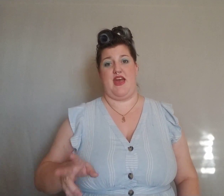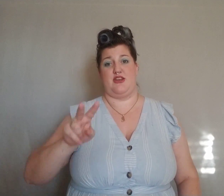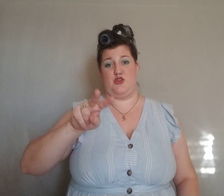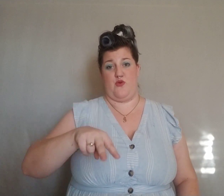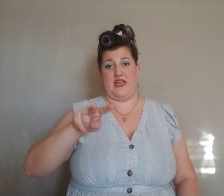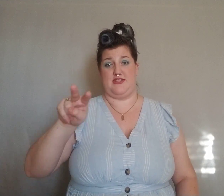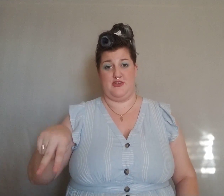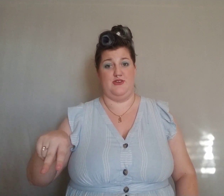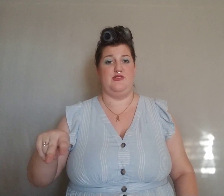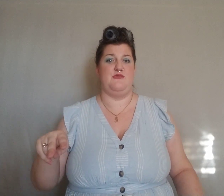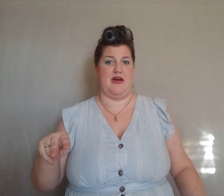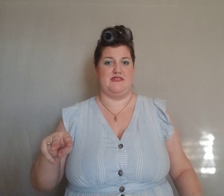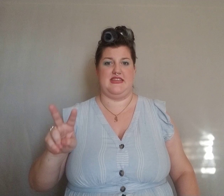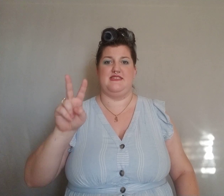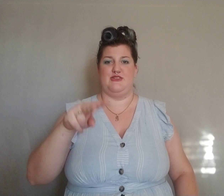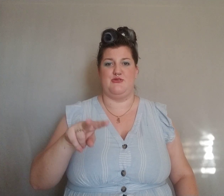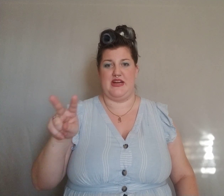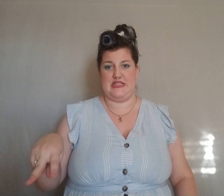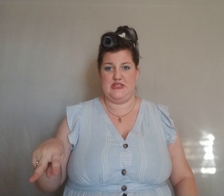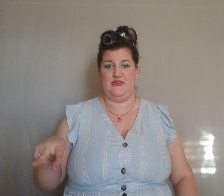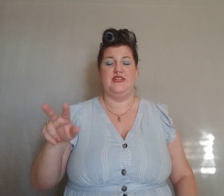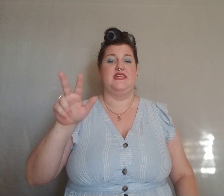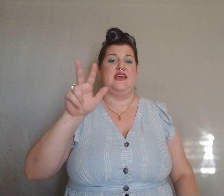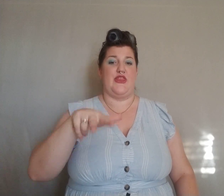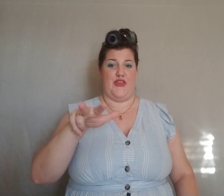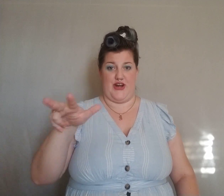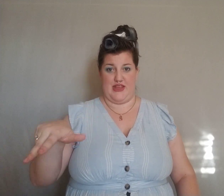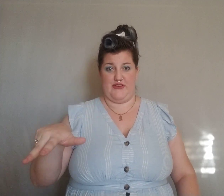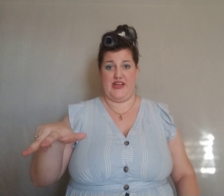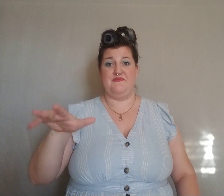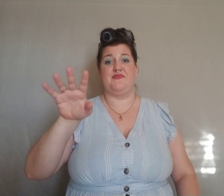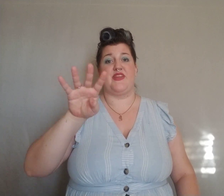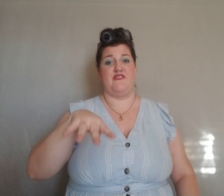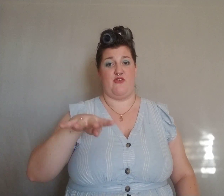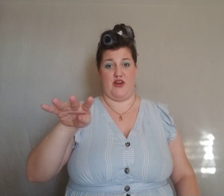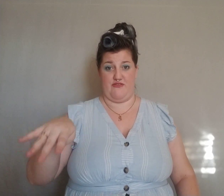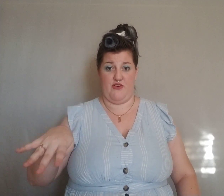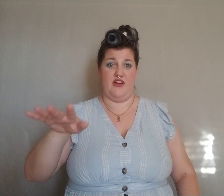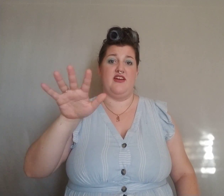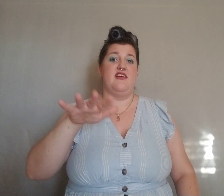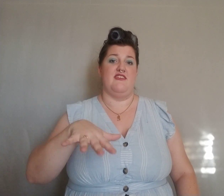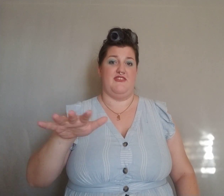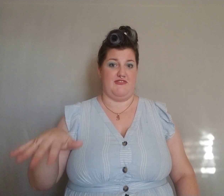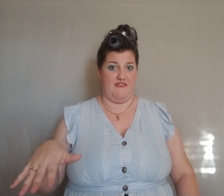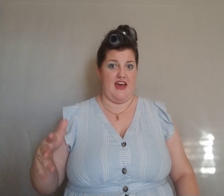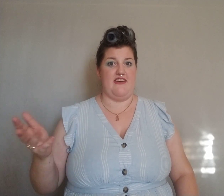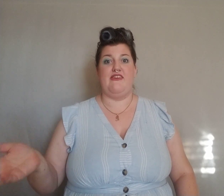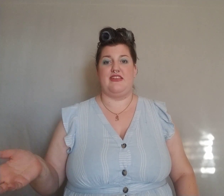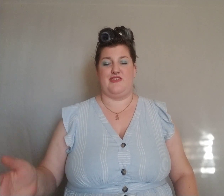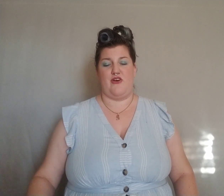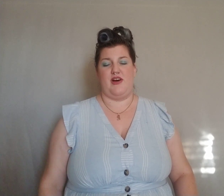had 22, you bounce it. So 22, 33, 44, 55, and so on.